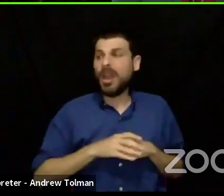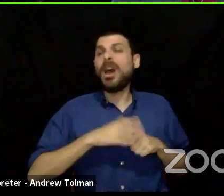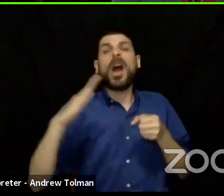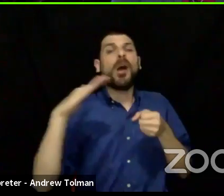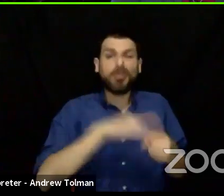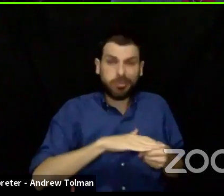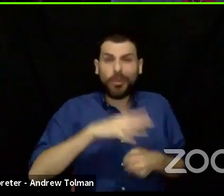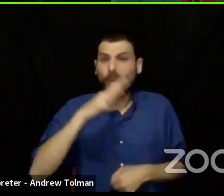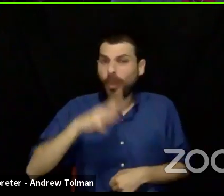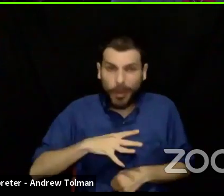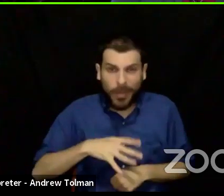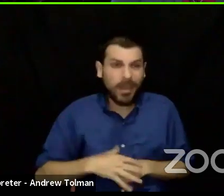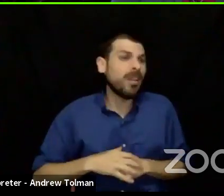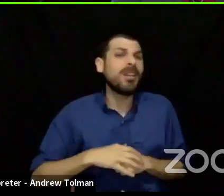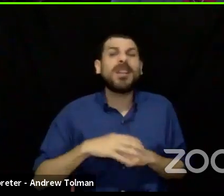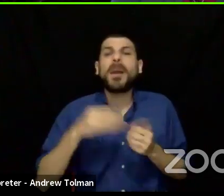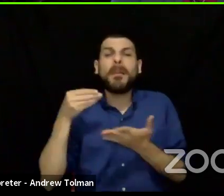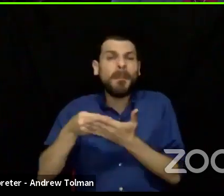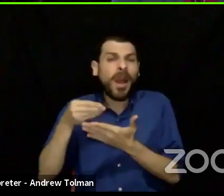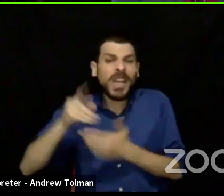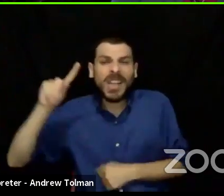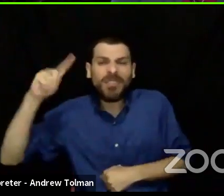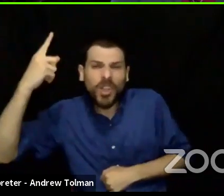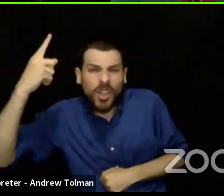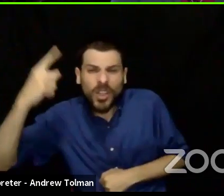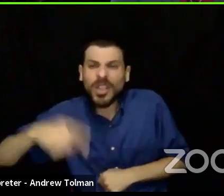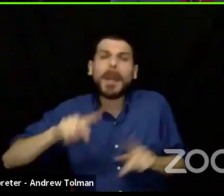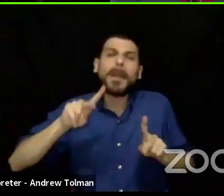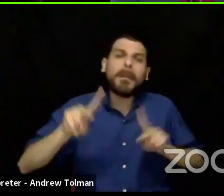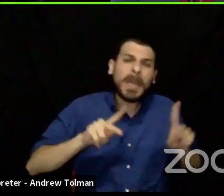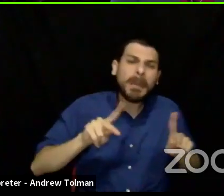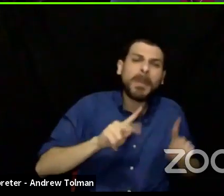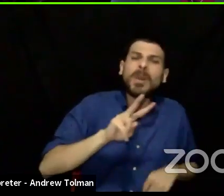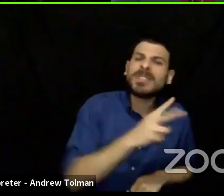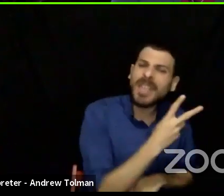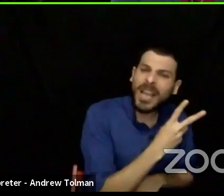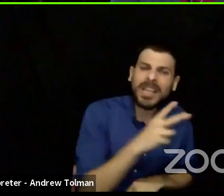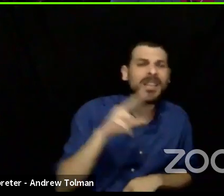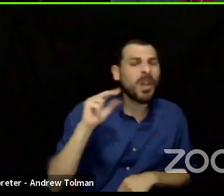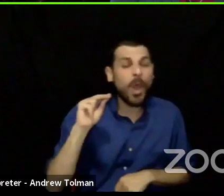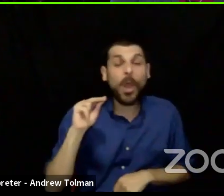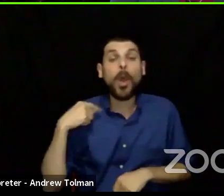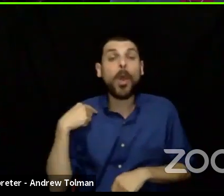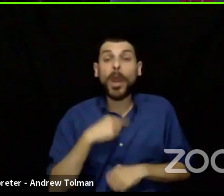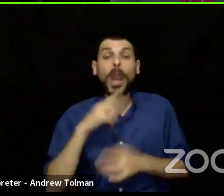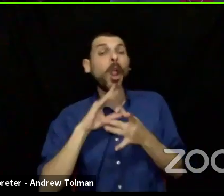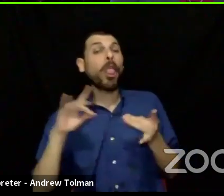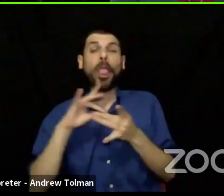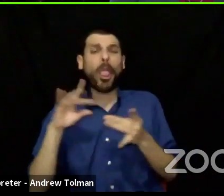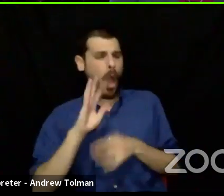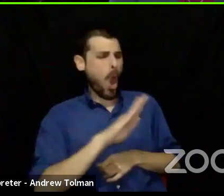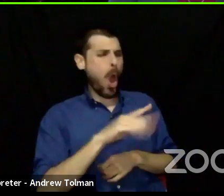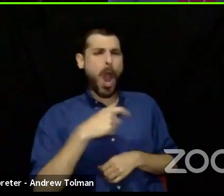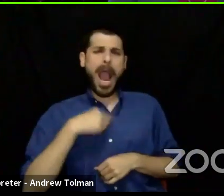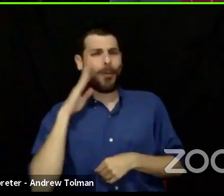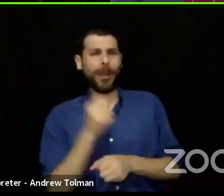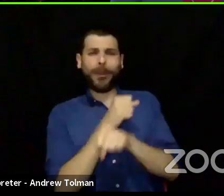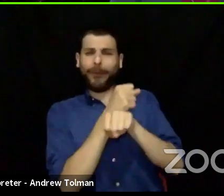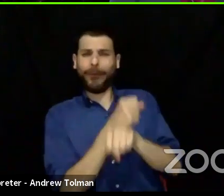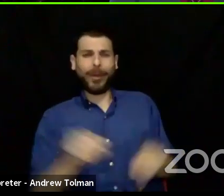people. We have to be intentional. When we say liberation, we can't say it just to get the votes. We have to make sure that